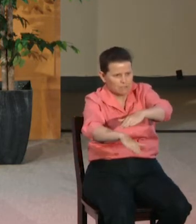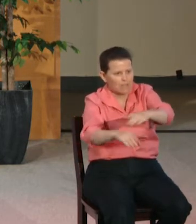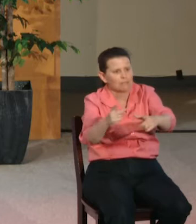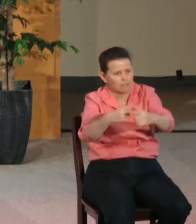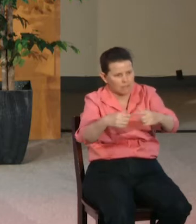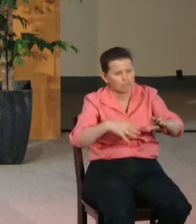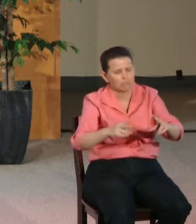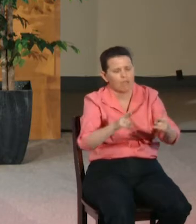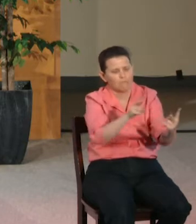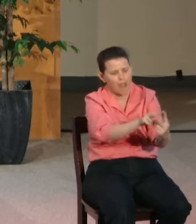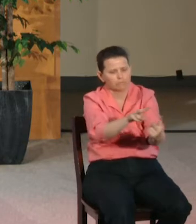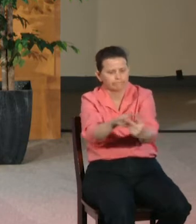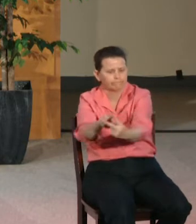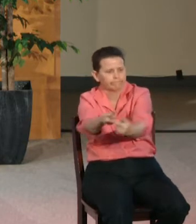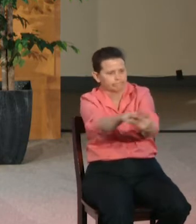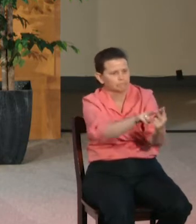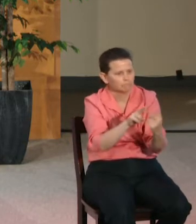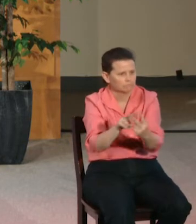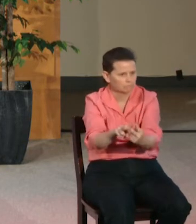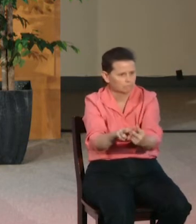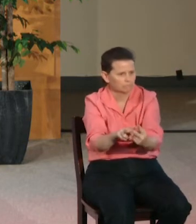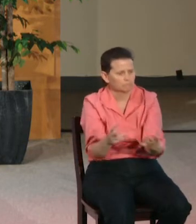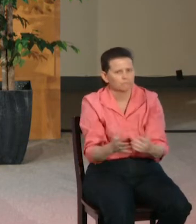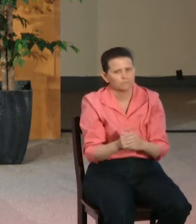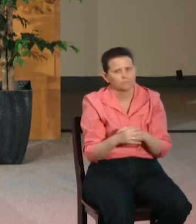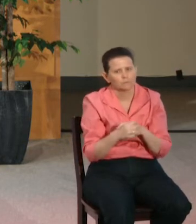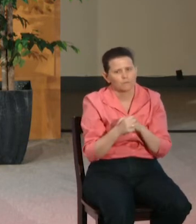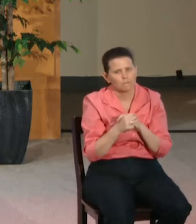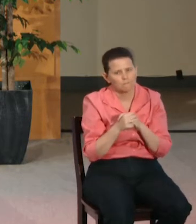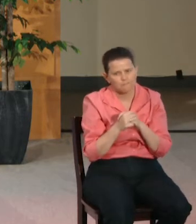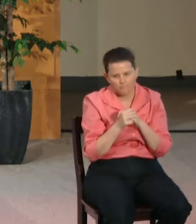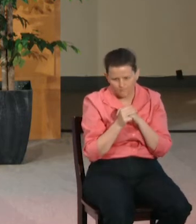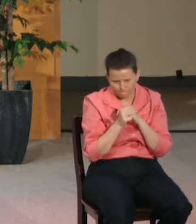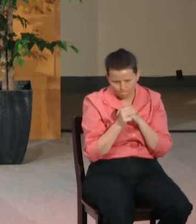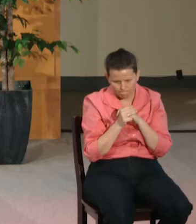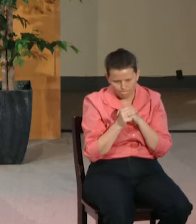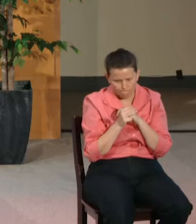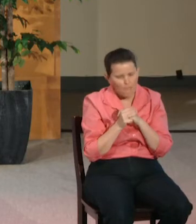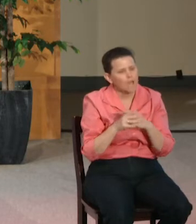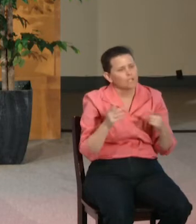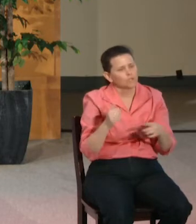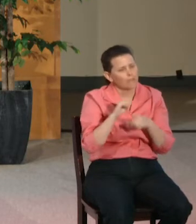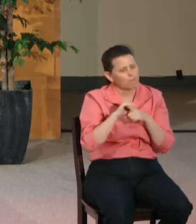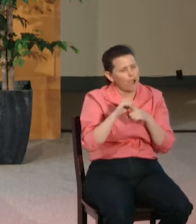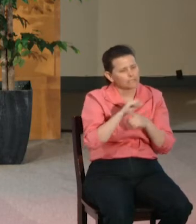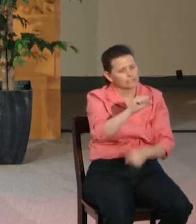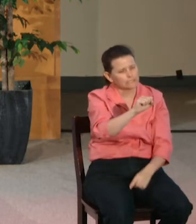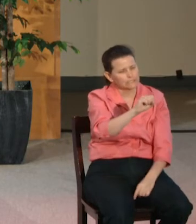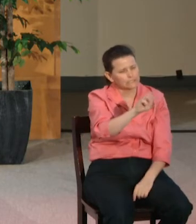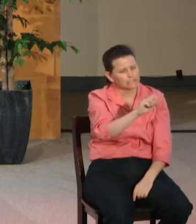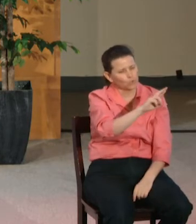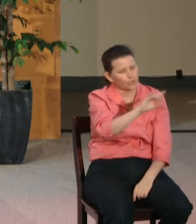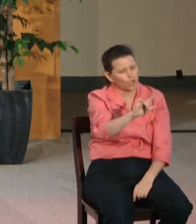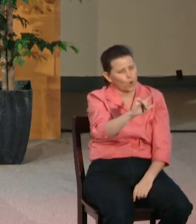And the penguins, they practice serial monogamy. Serial monogamy.